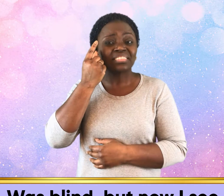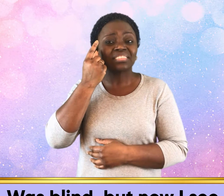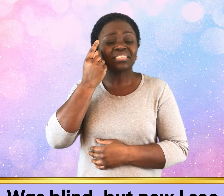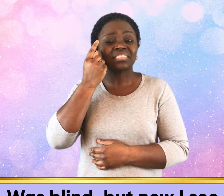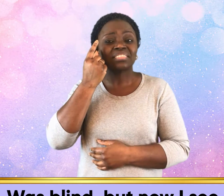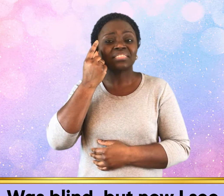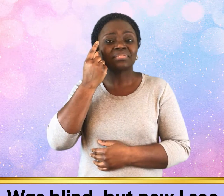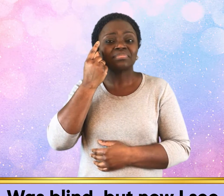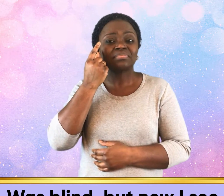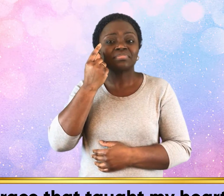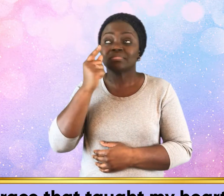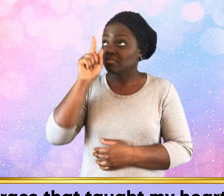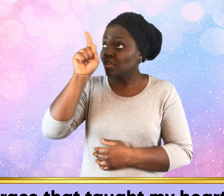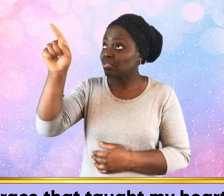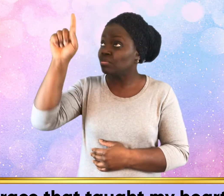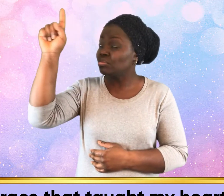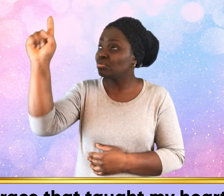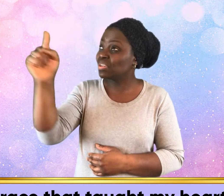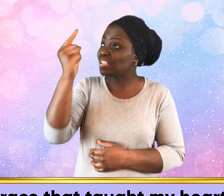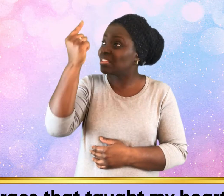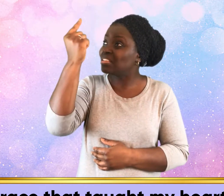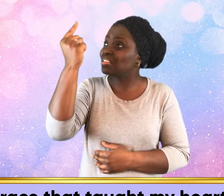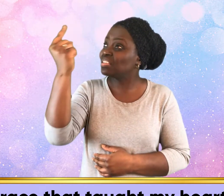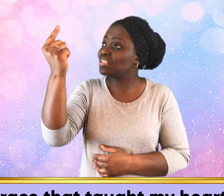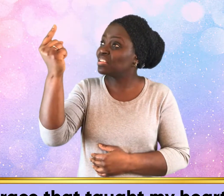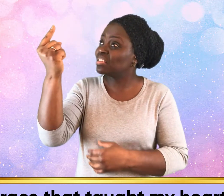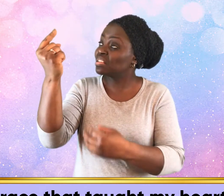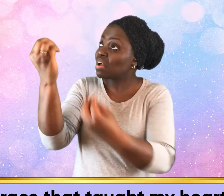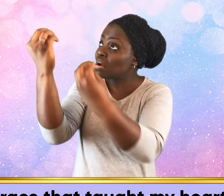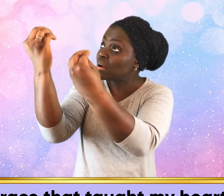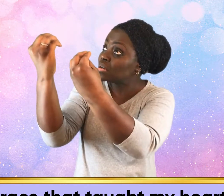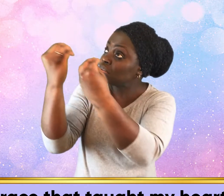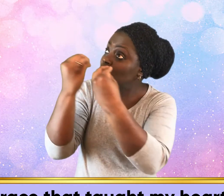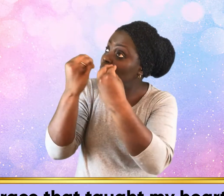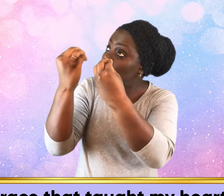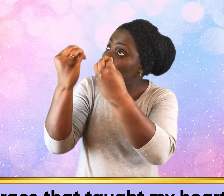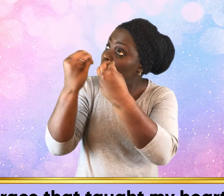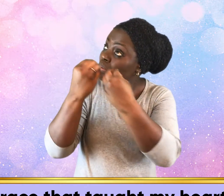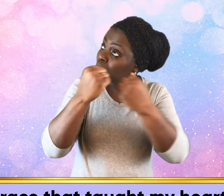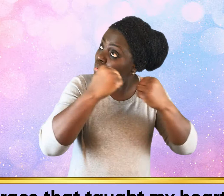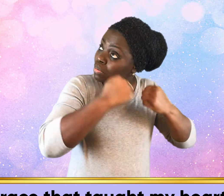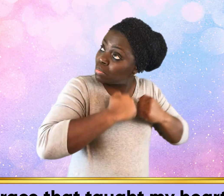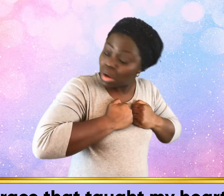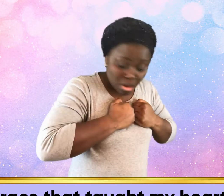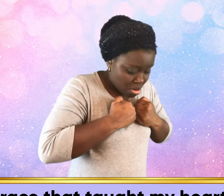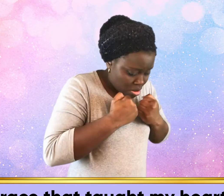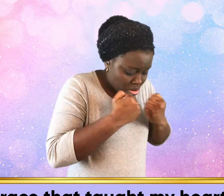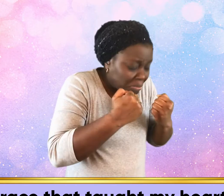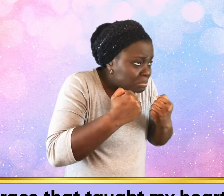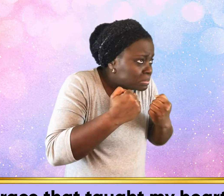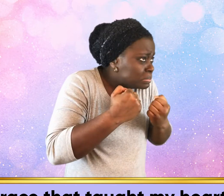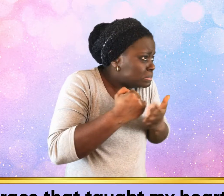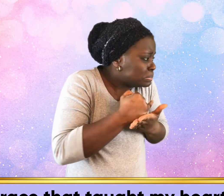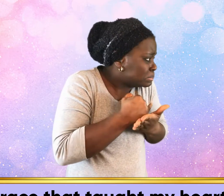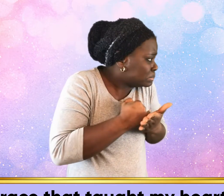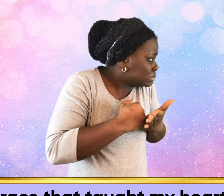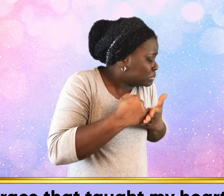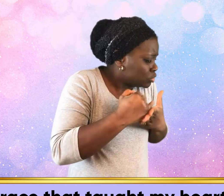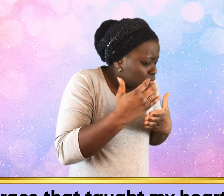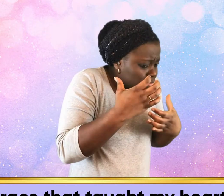T'was grace that taught my heart to